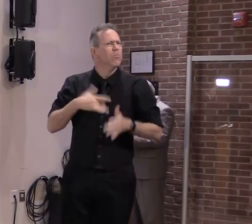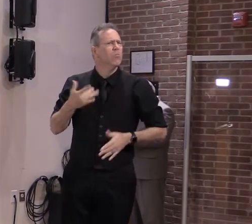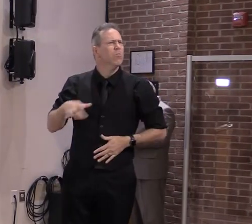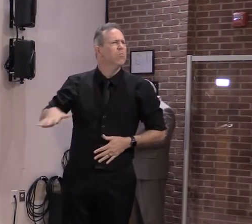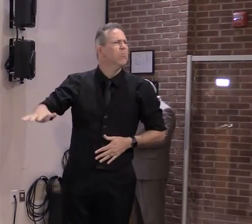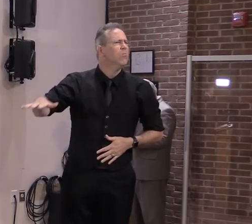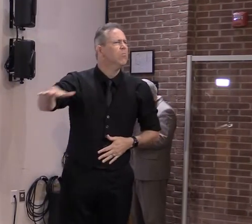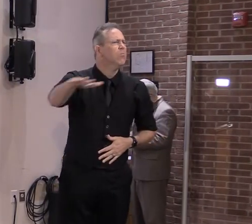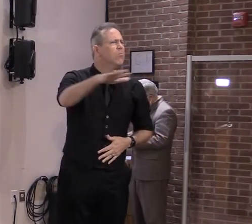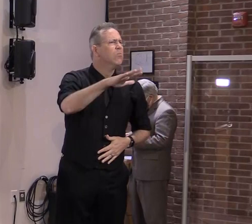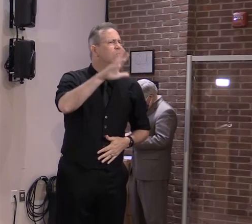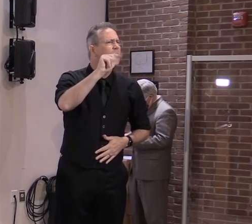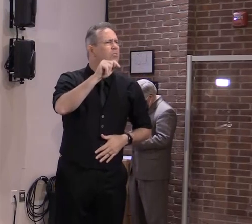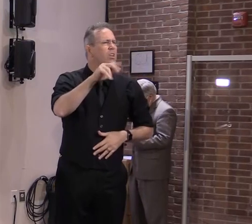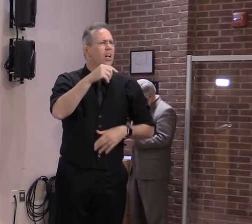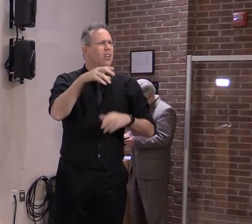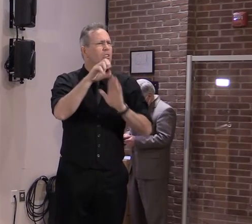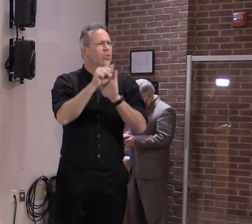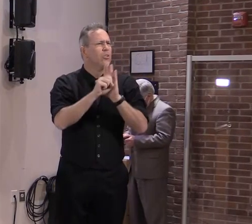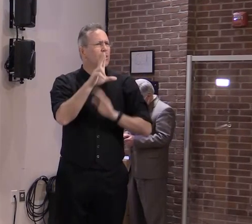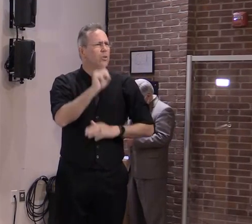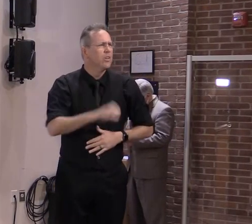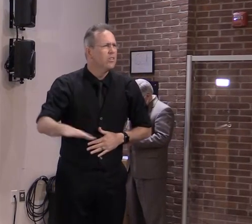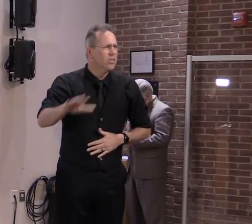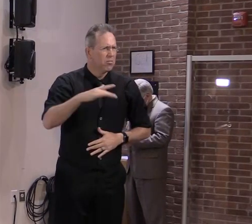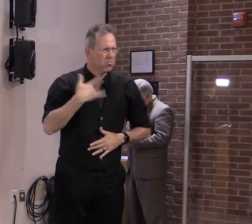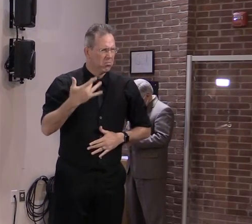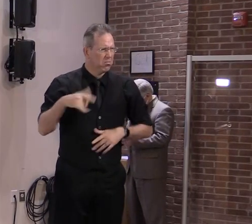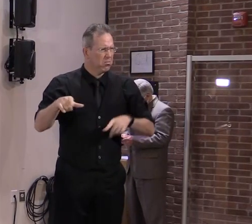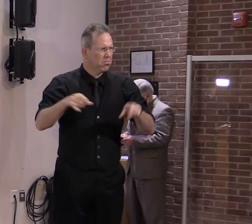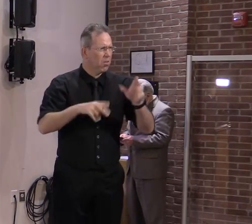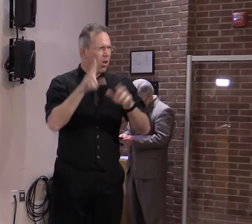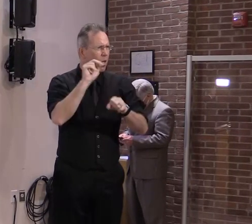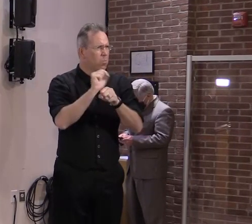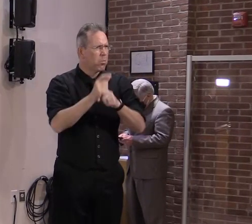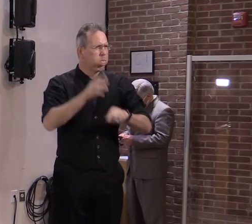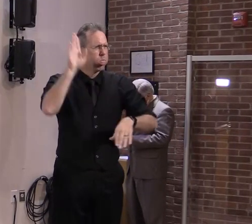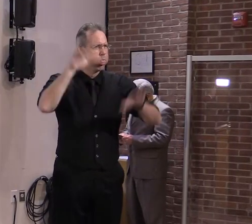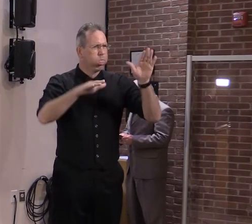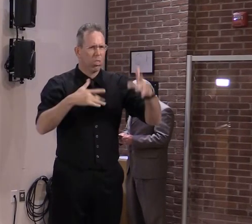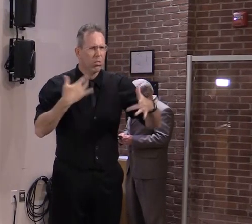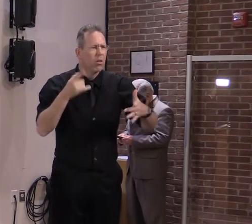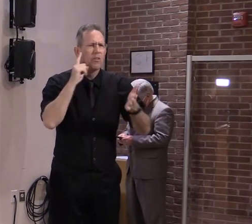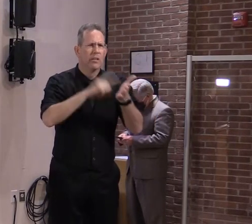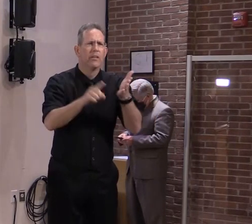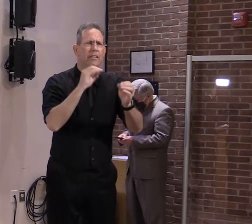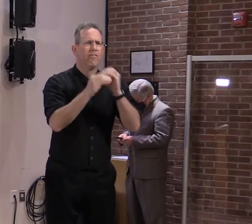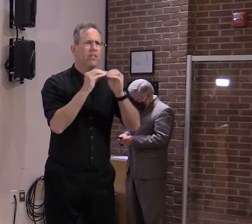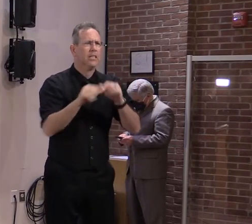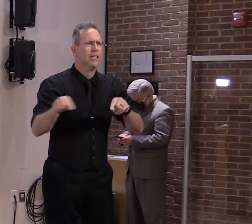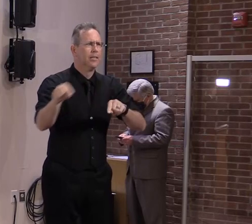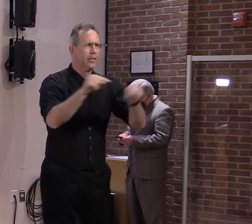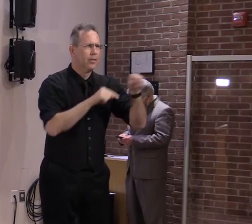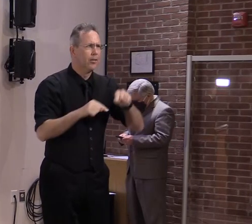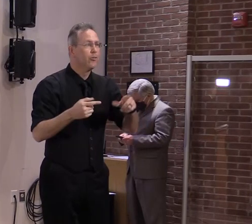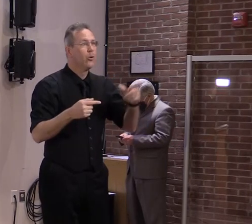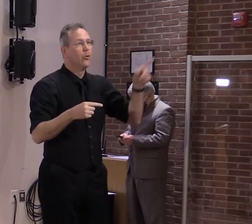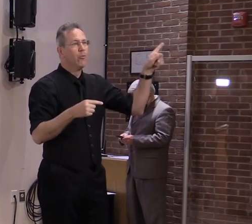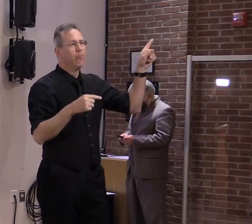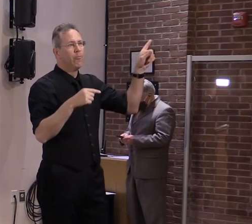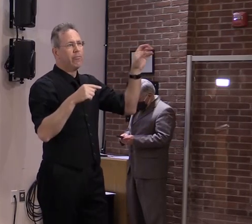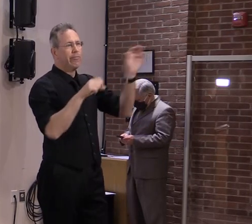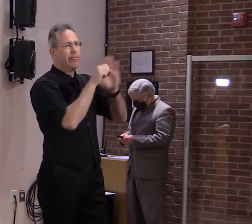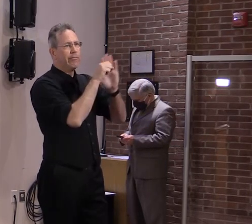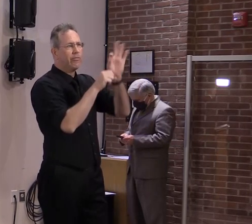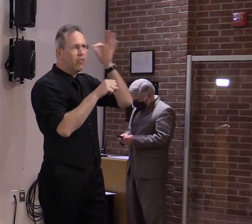corrective action. This is one of them, and Vermont was identified as needing to implement a corrective action, one,